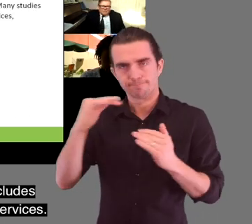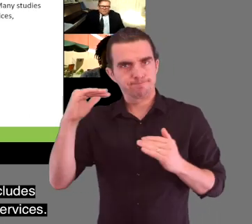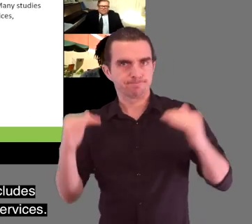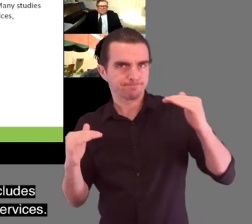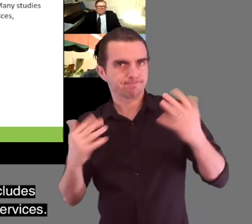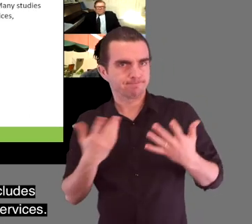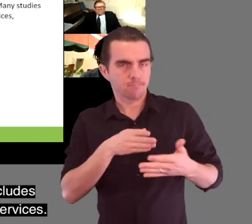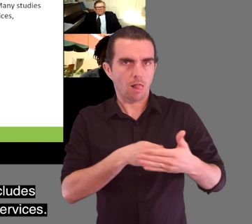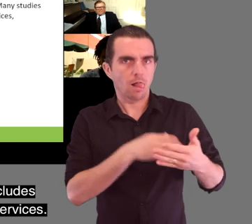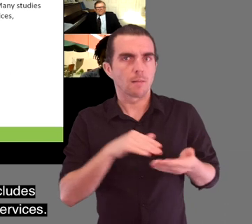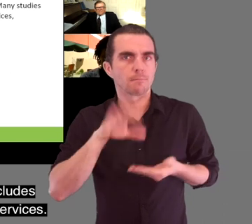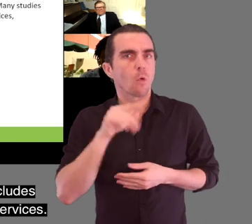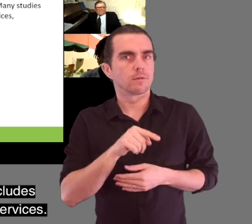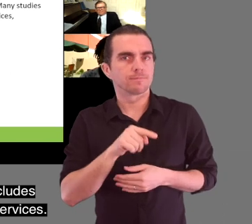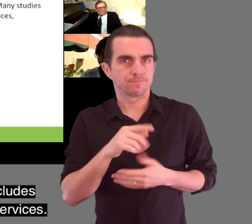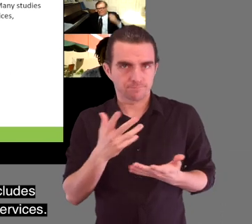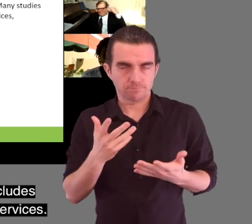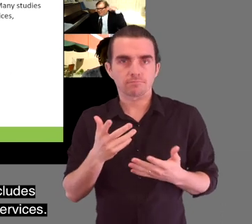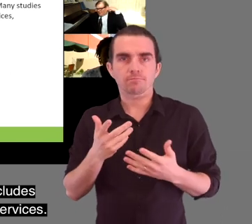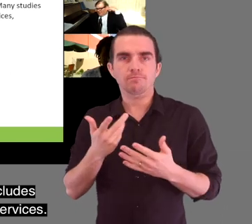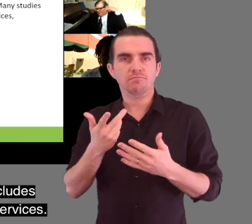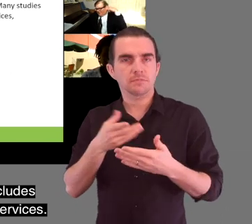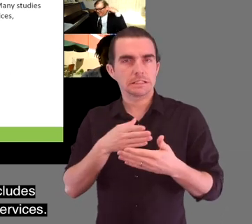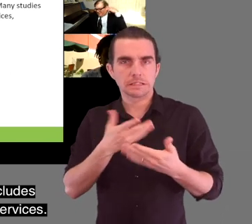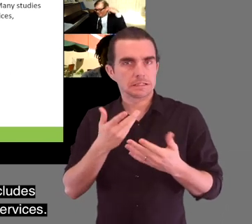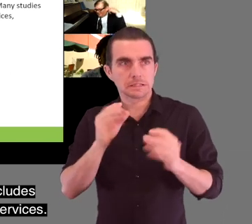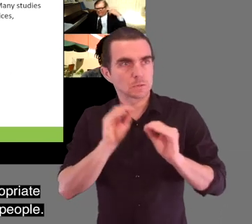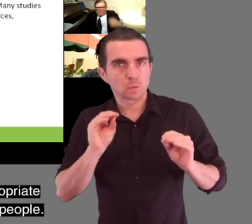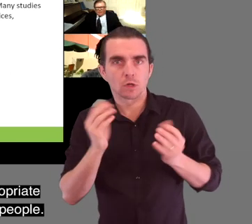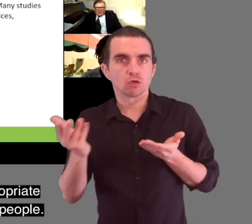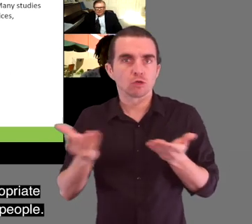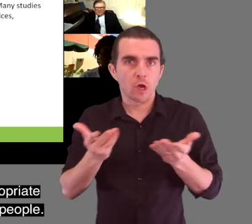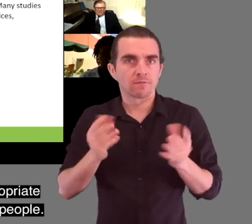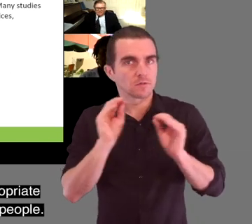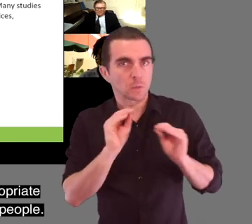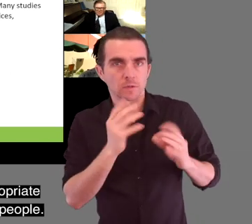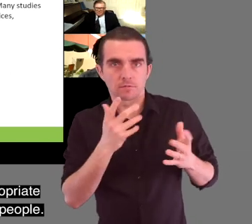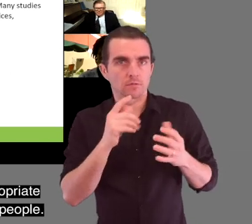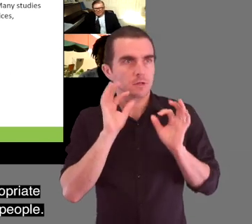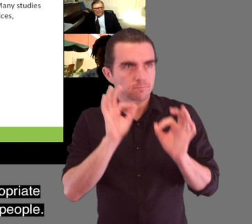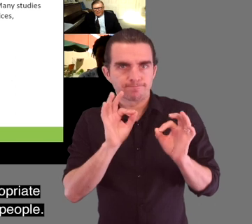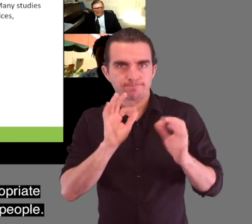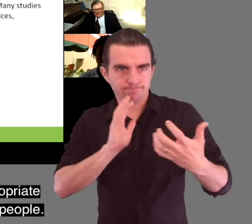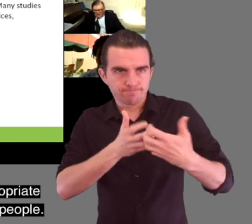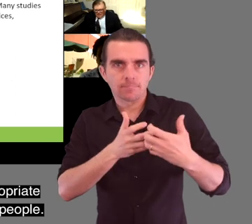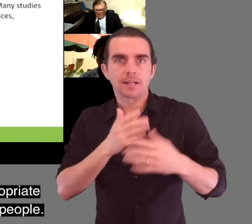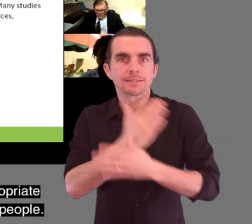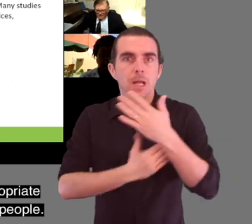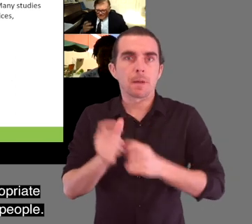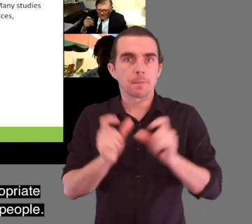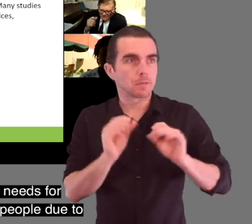other barrier includes limited availability of services. There is lack of appropriate services for disabled